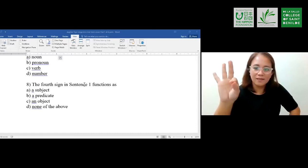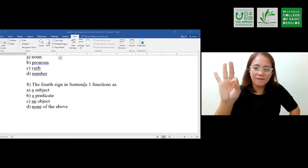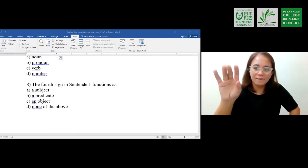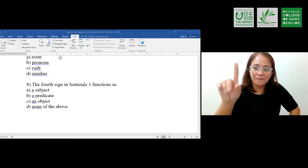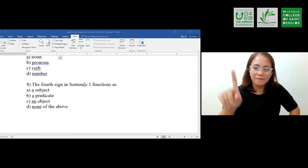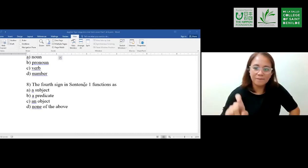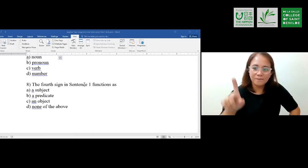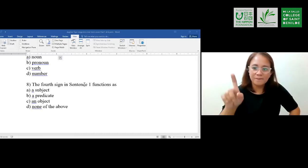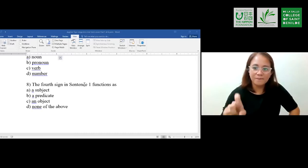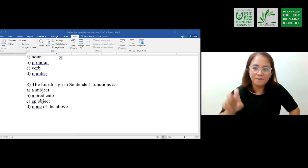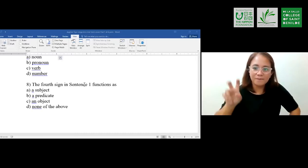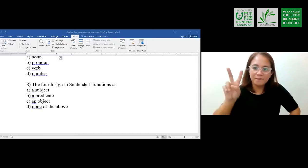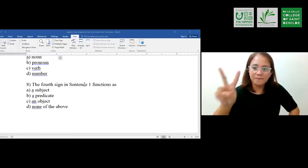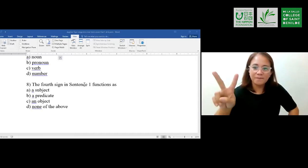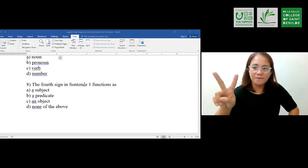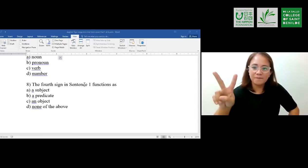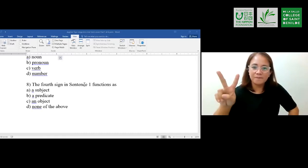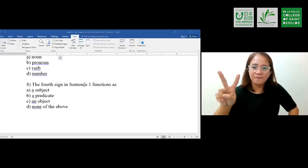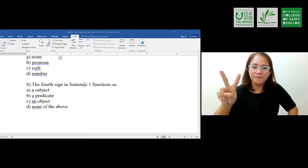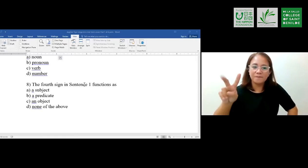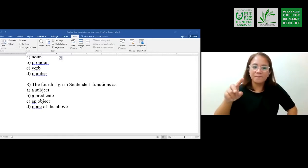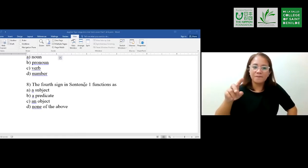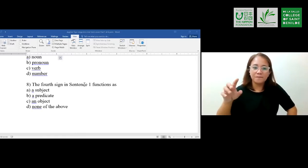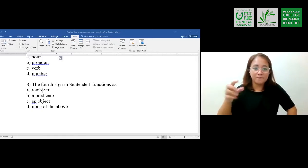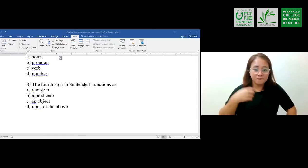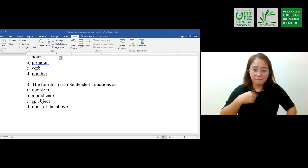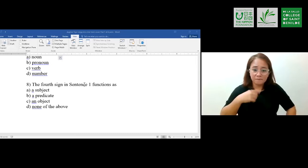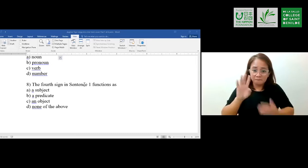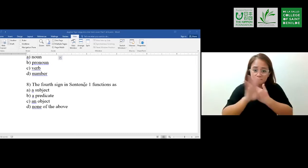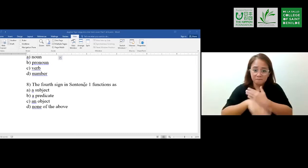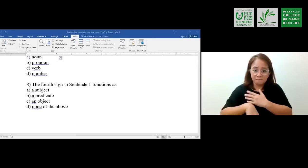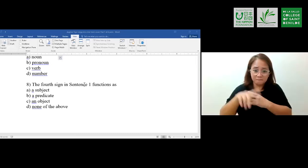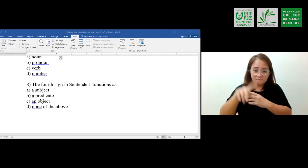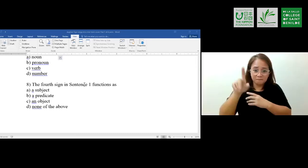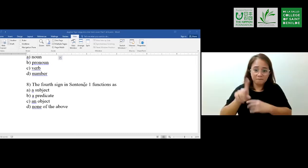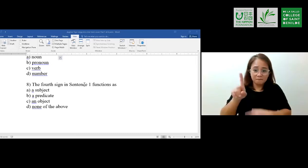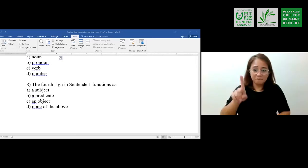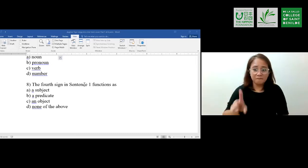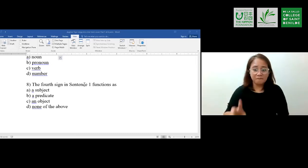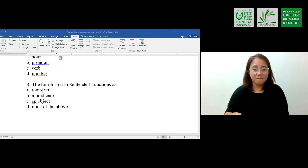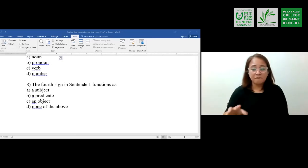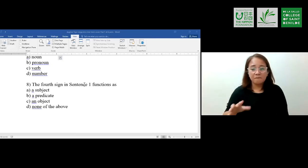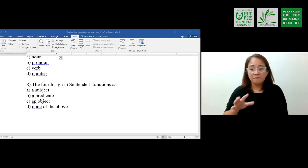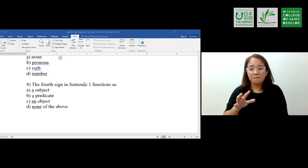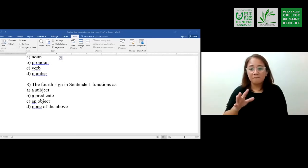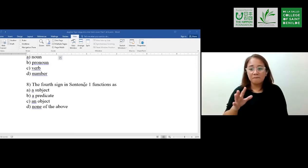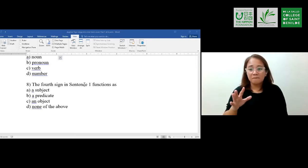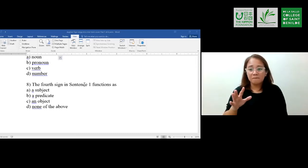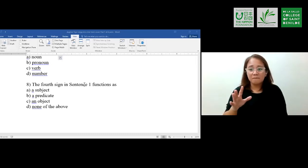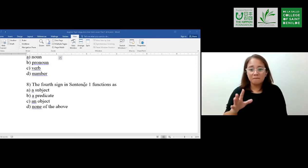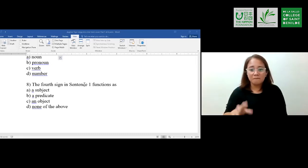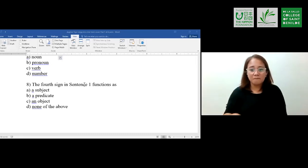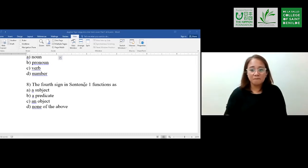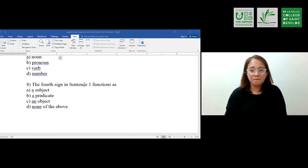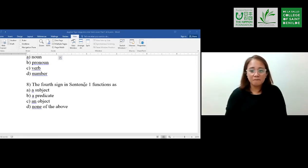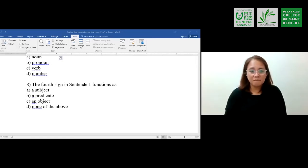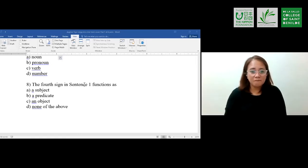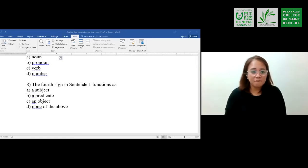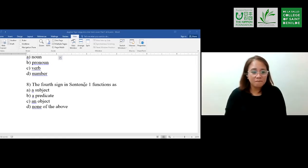I can Number go 9. back to test 1 if you want. Sorry. What we see is number 8 on the screen.